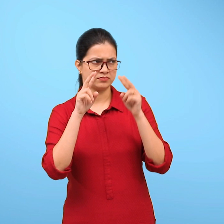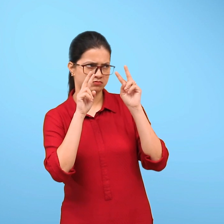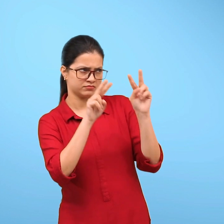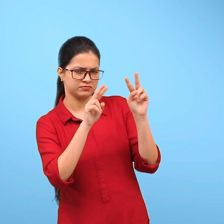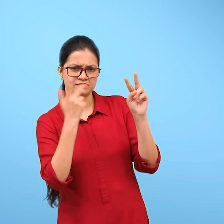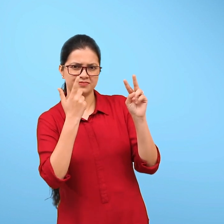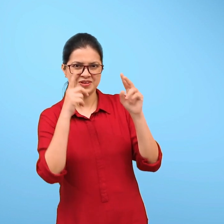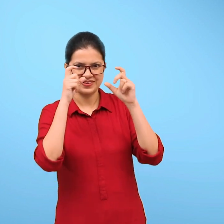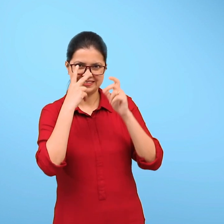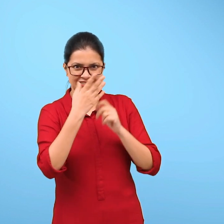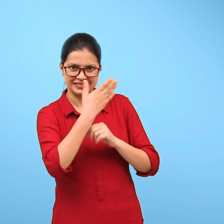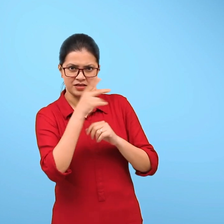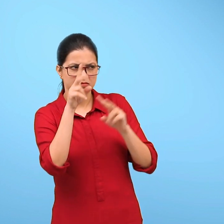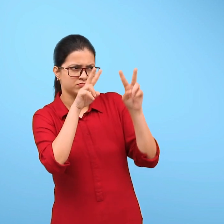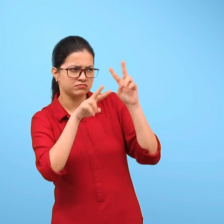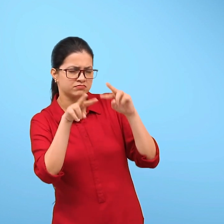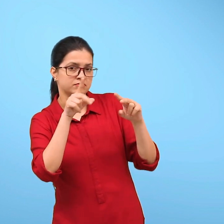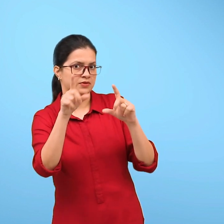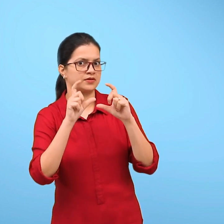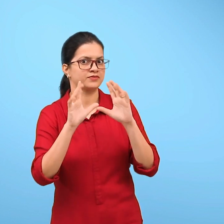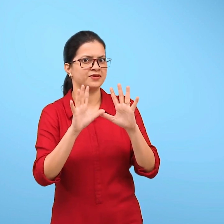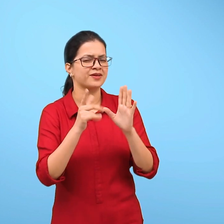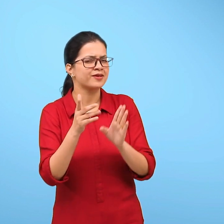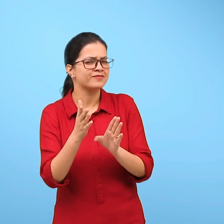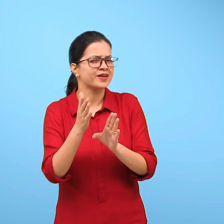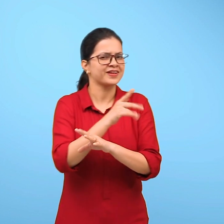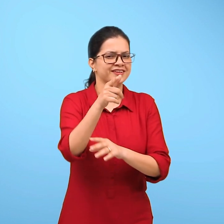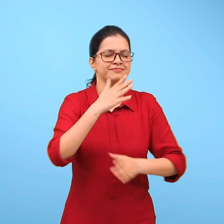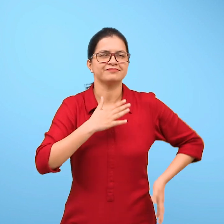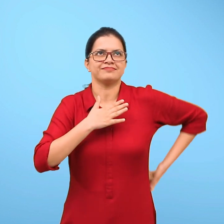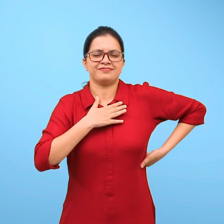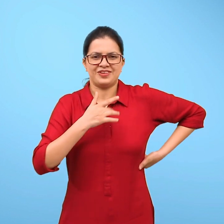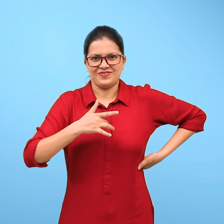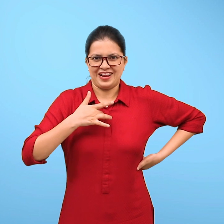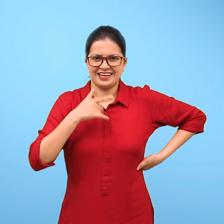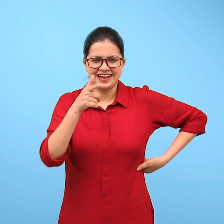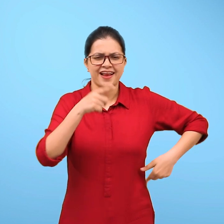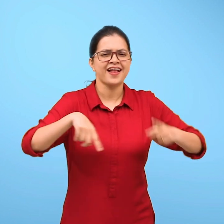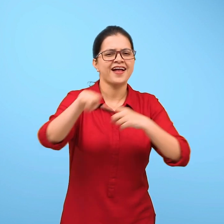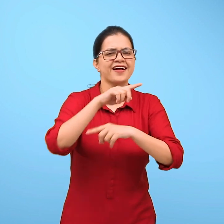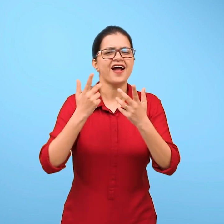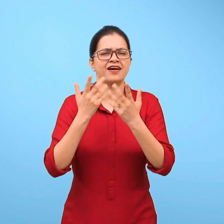Observe figure 8.10 carefully and compare with what you feel of the chest bones.